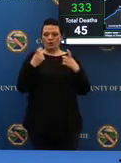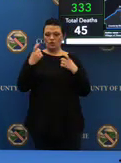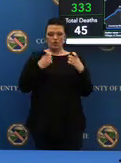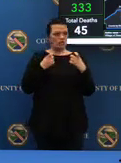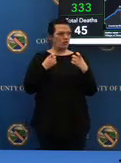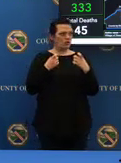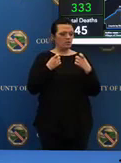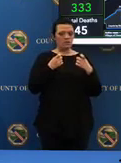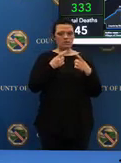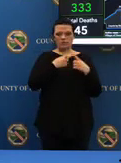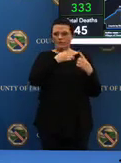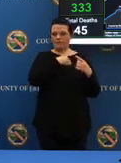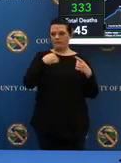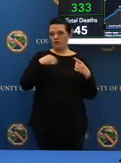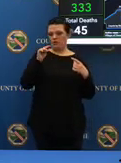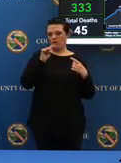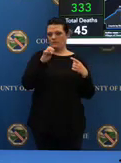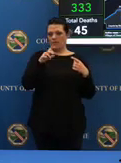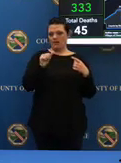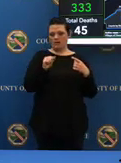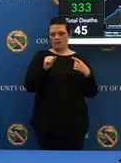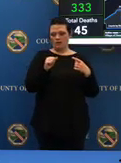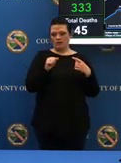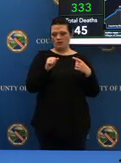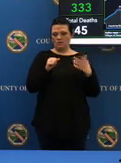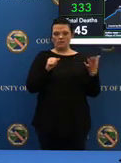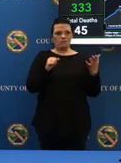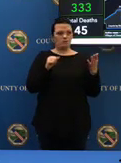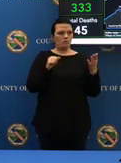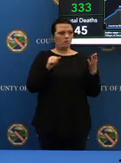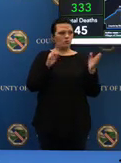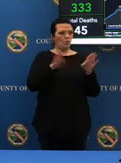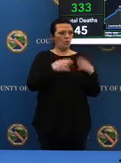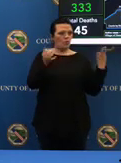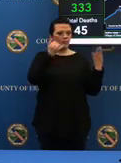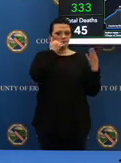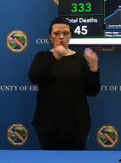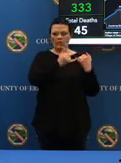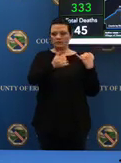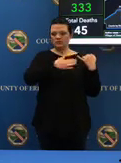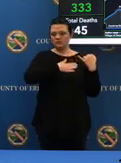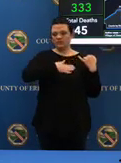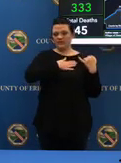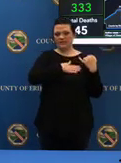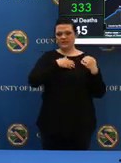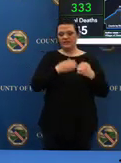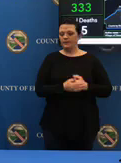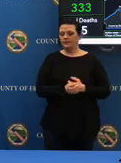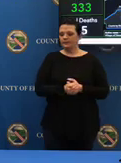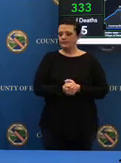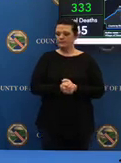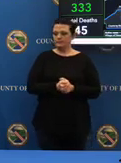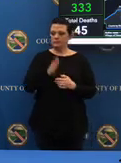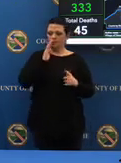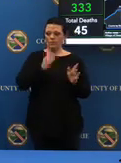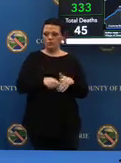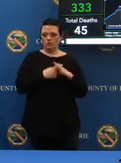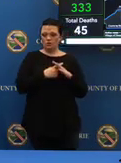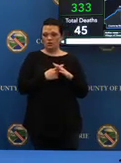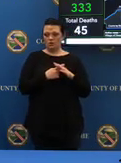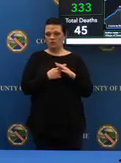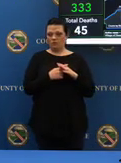of members of the media. So if you can open up the lines, Daniel. Get the lines opened, and we will start,